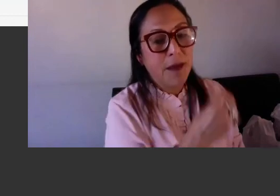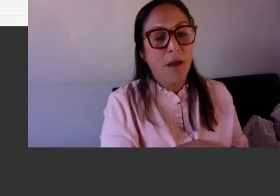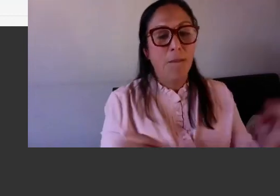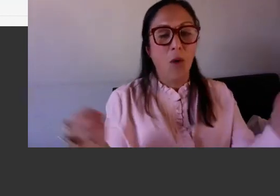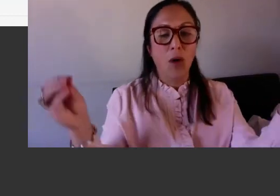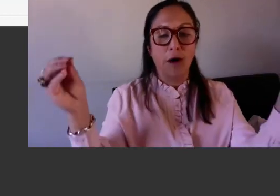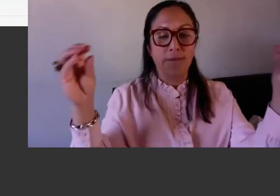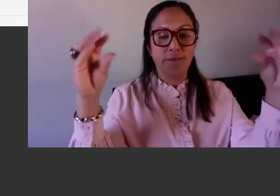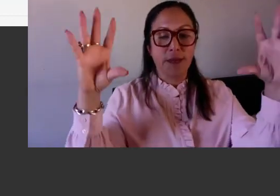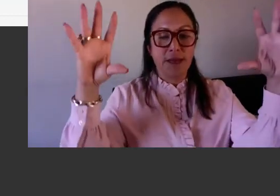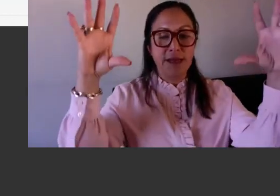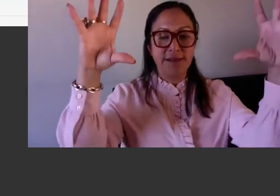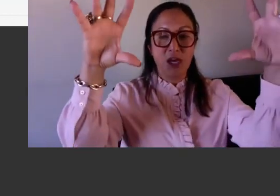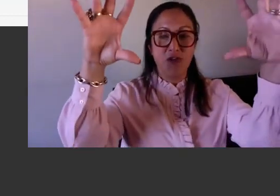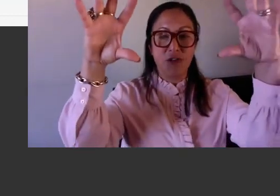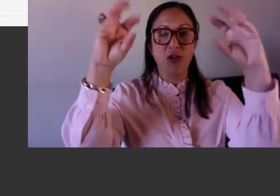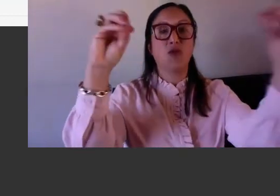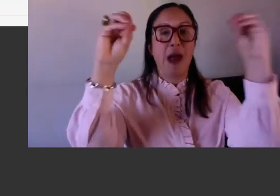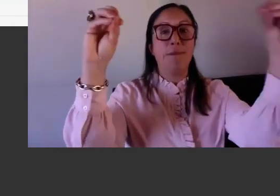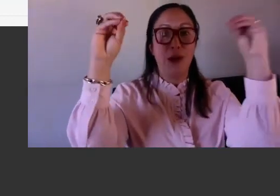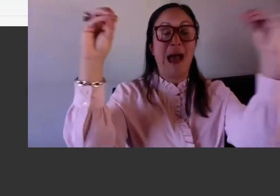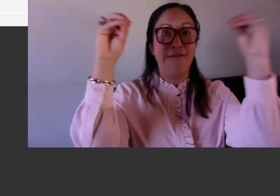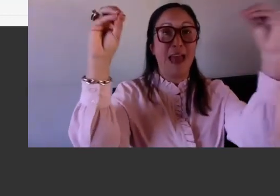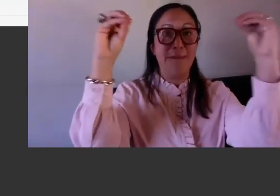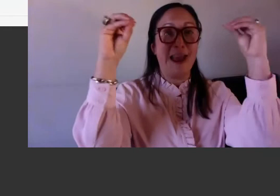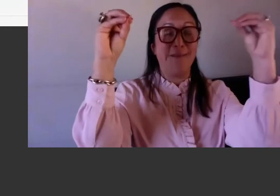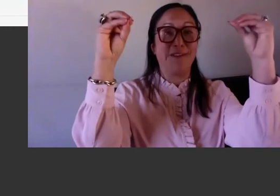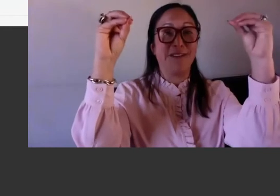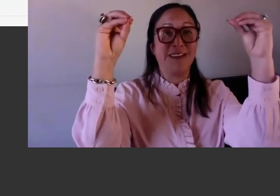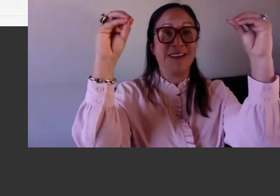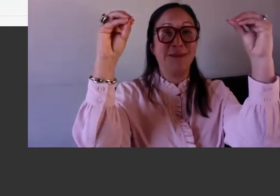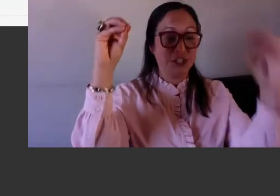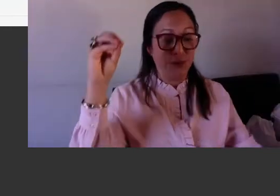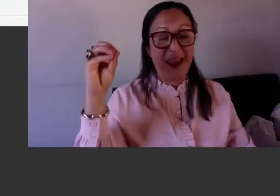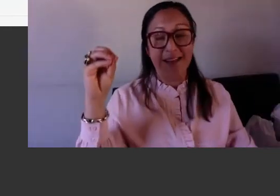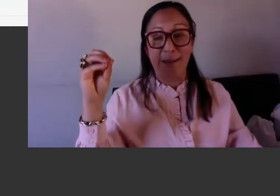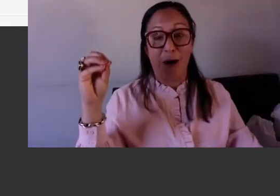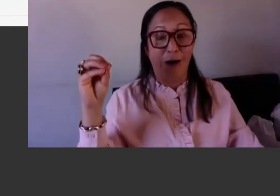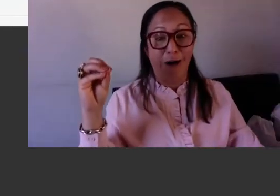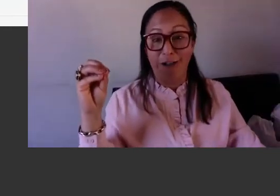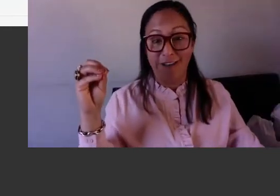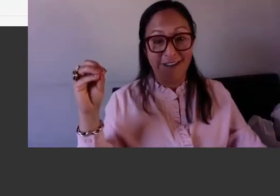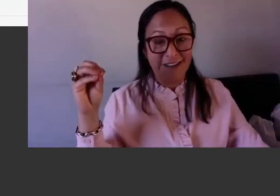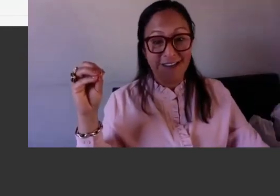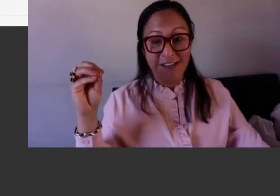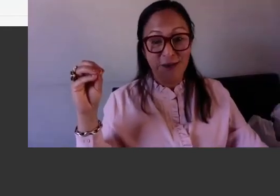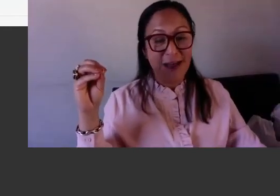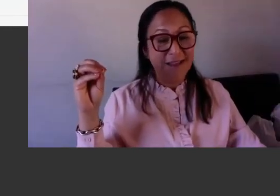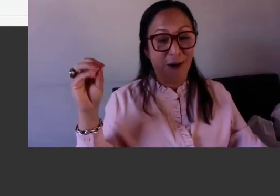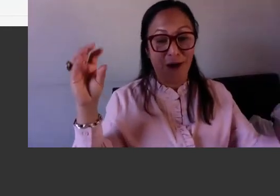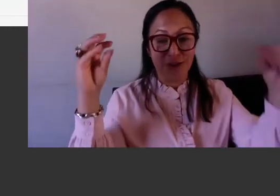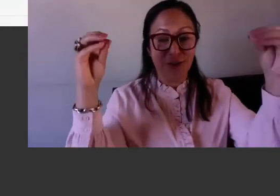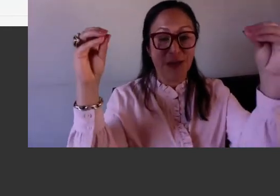More is like you still grab. You have the M&Ms but you ate them all. You